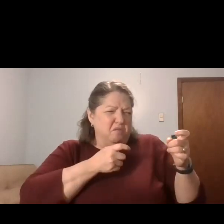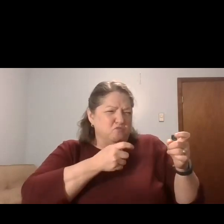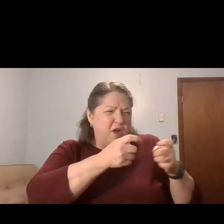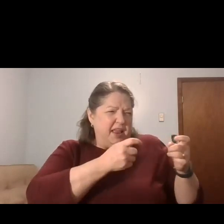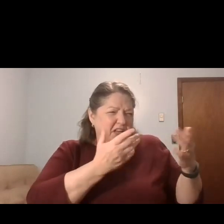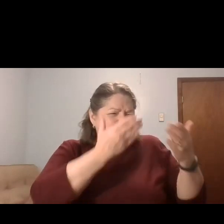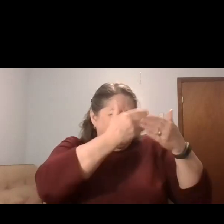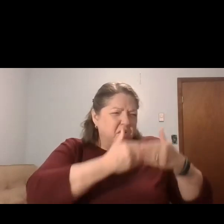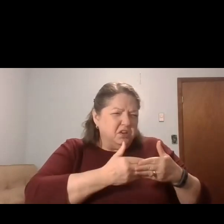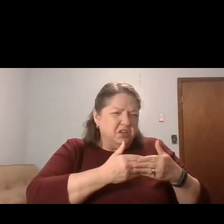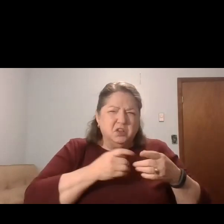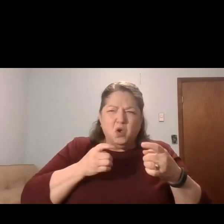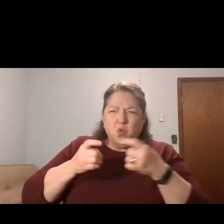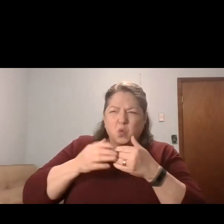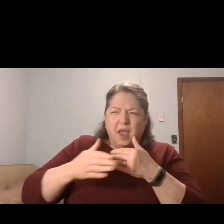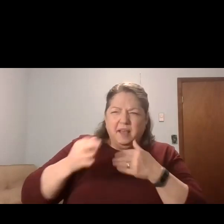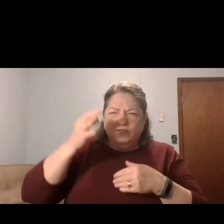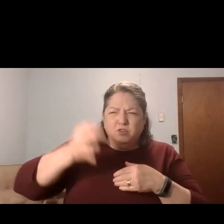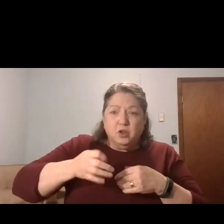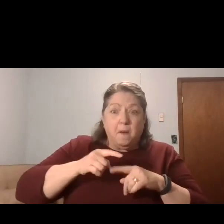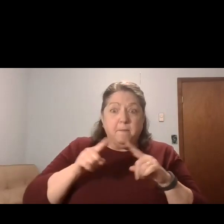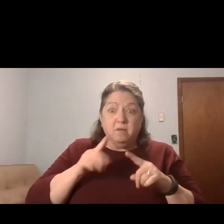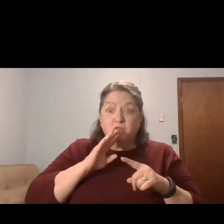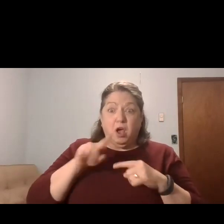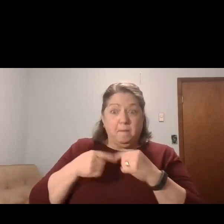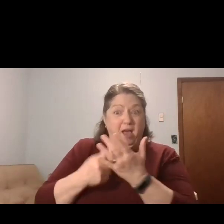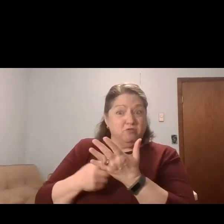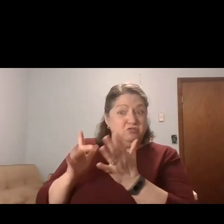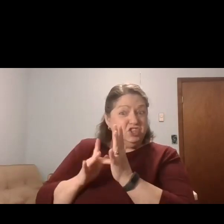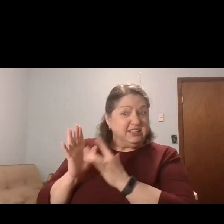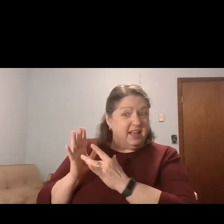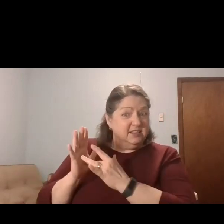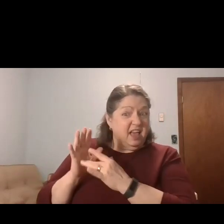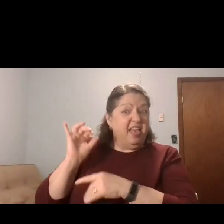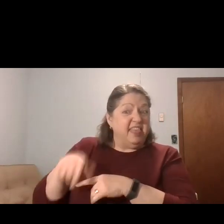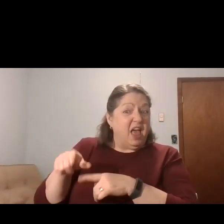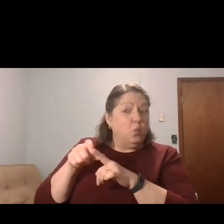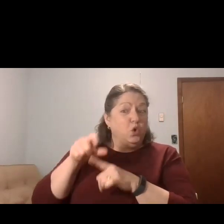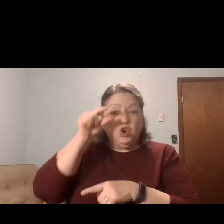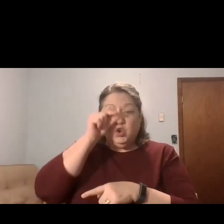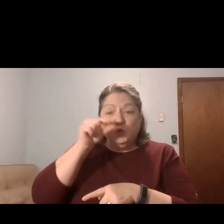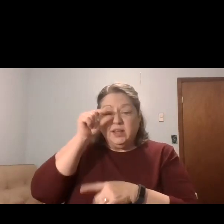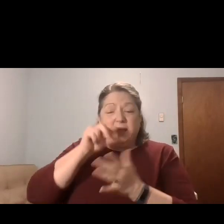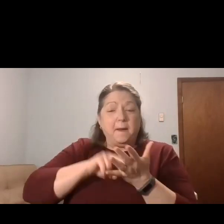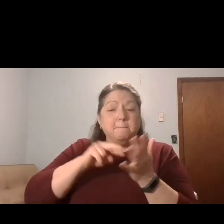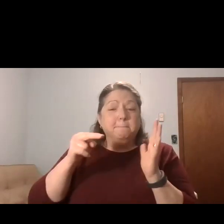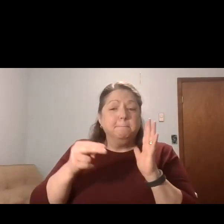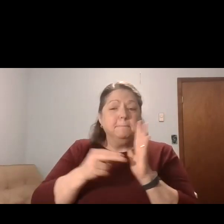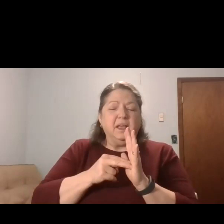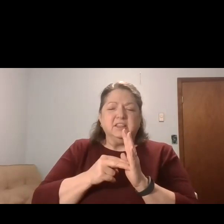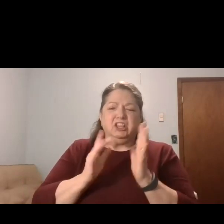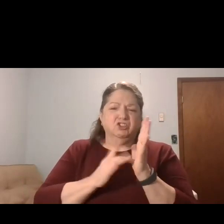the followers of God. But when it's used of Jesus, it's referring to total, complete